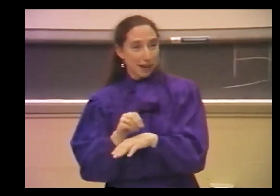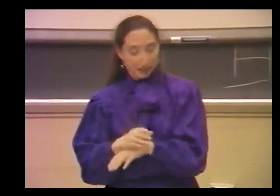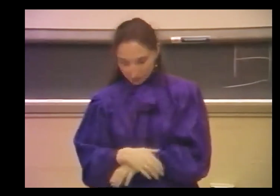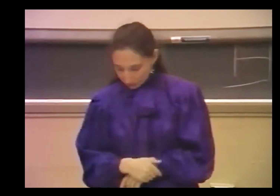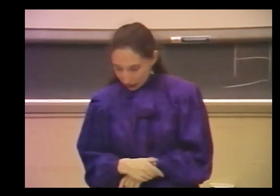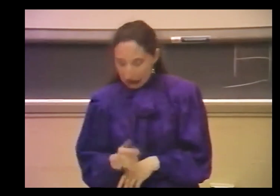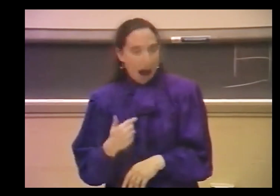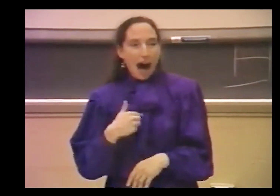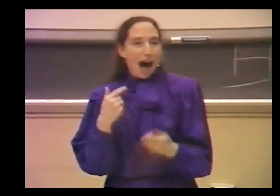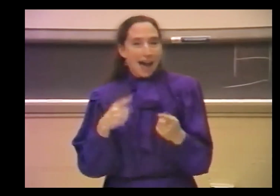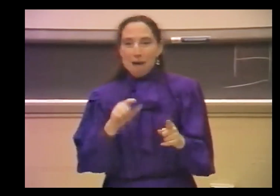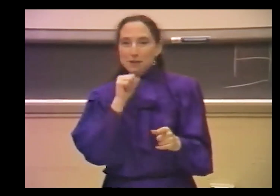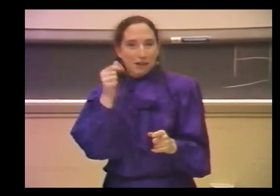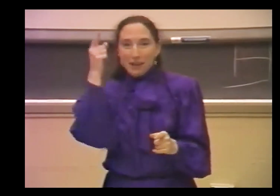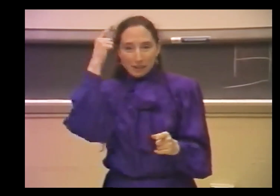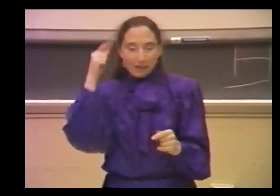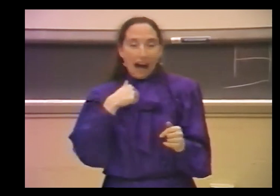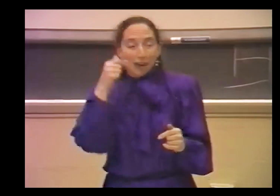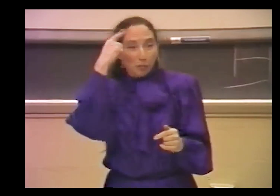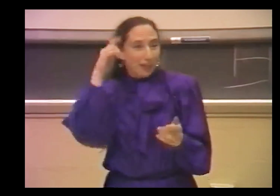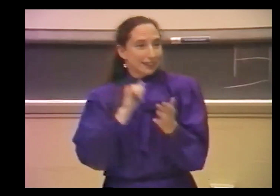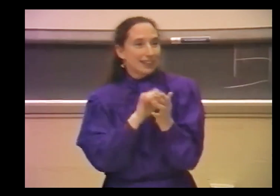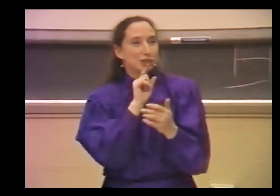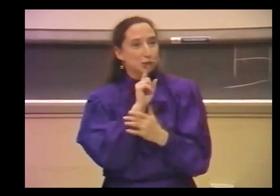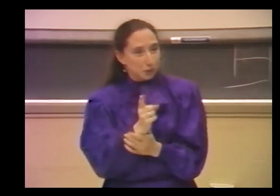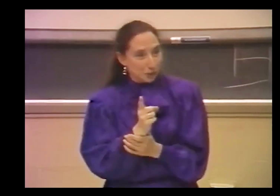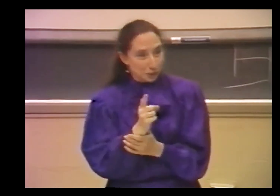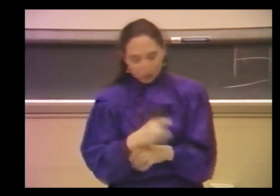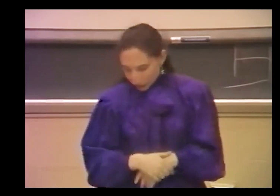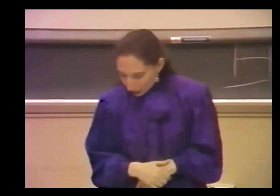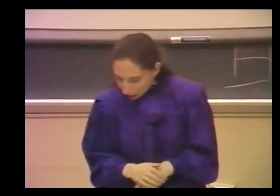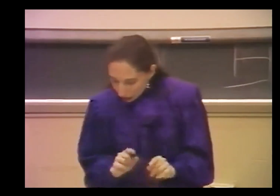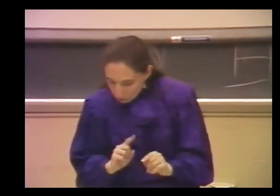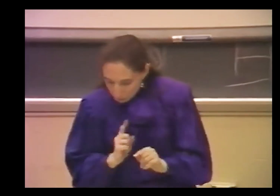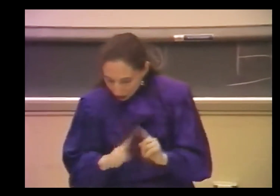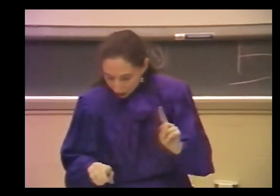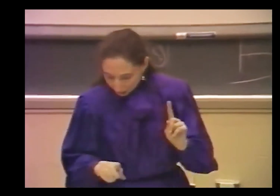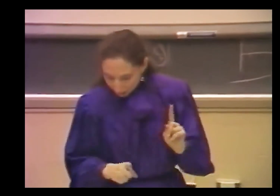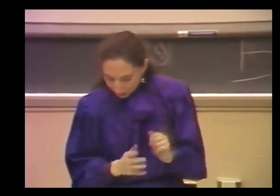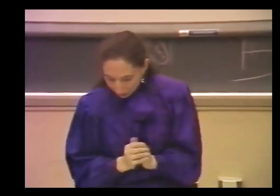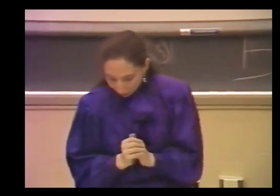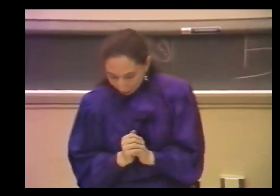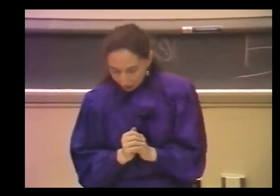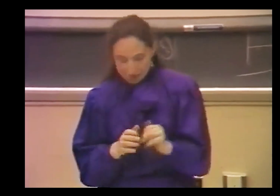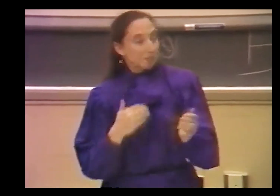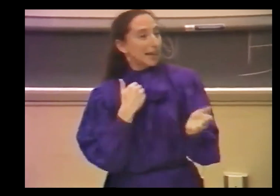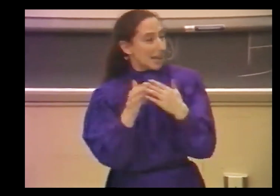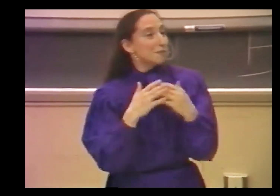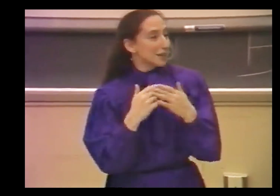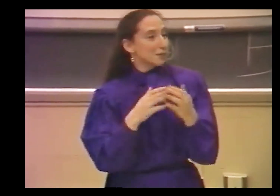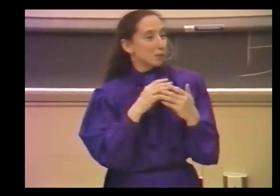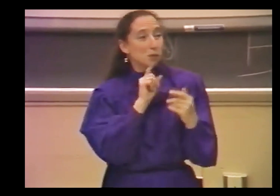effect. I don't think that's true, but even if it